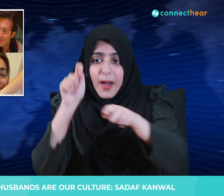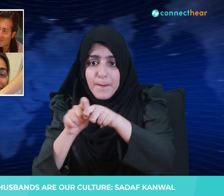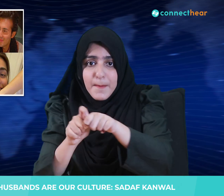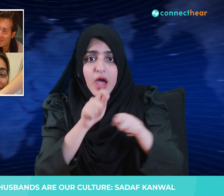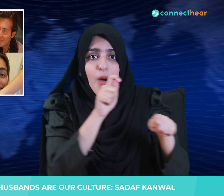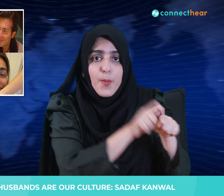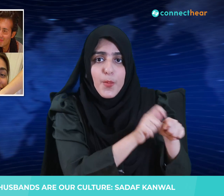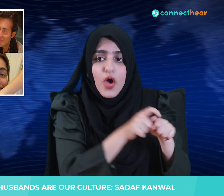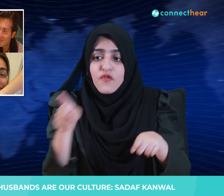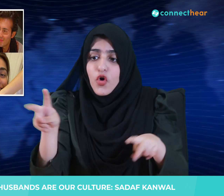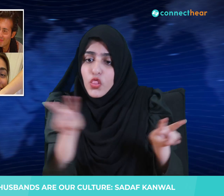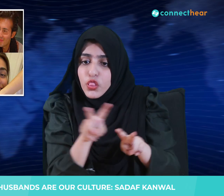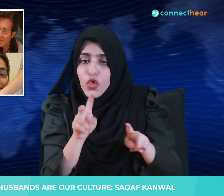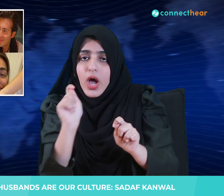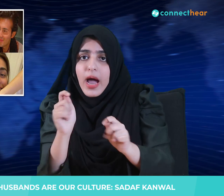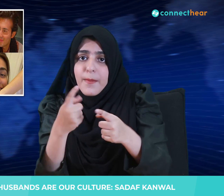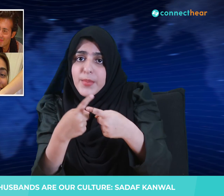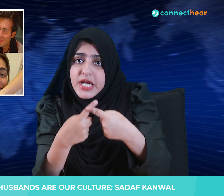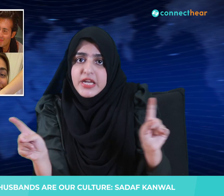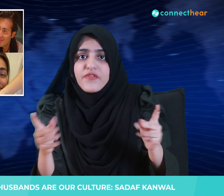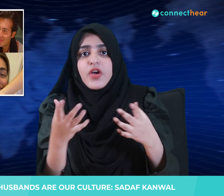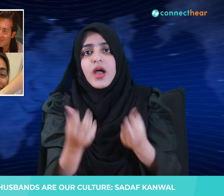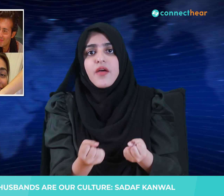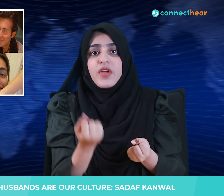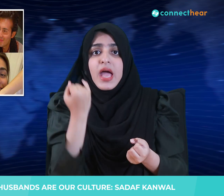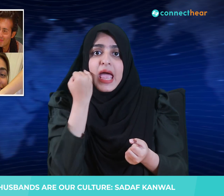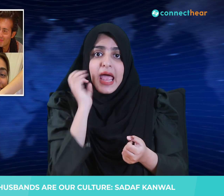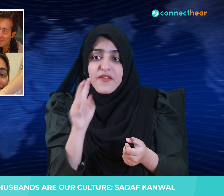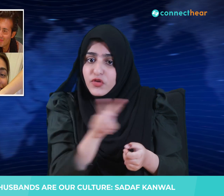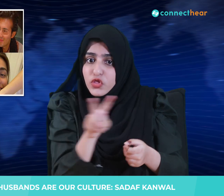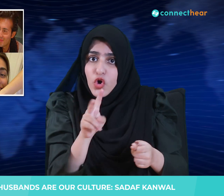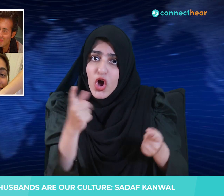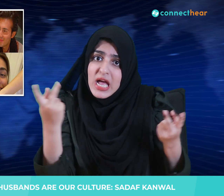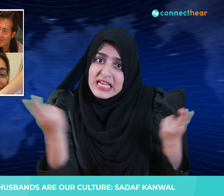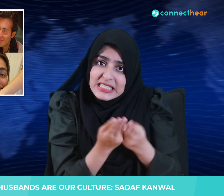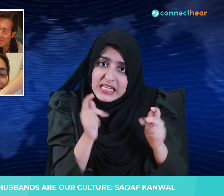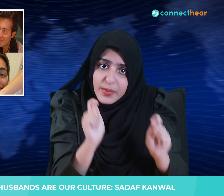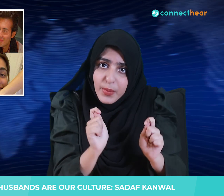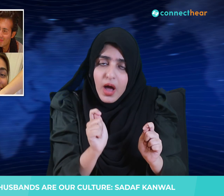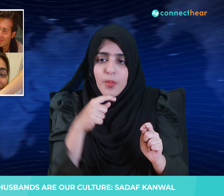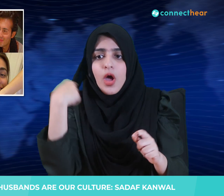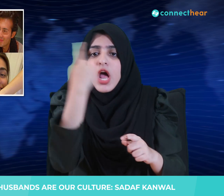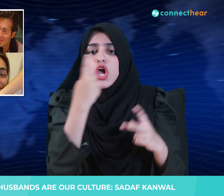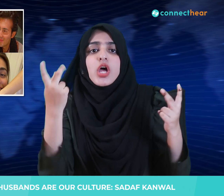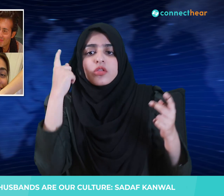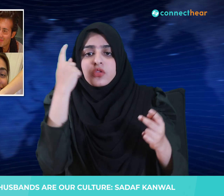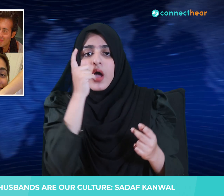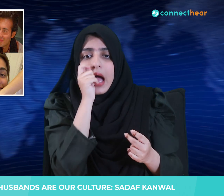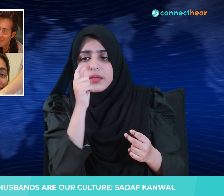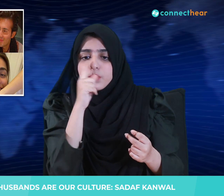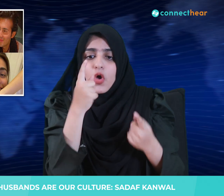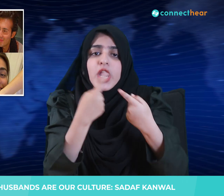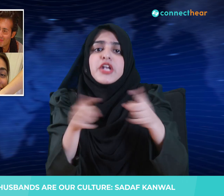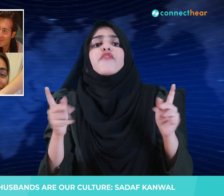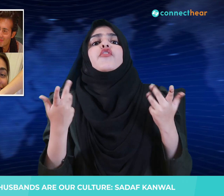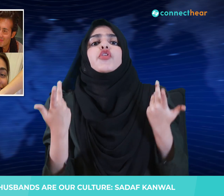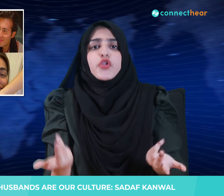has designated particular roles for each. Otherwise, why would God have made two separate kinds of people?" In support